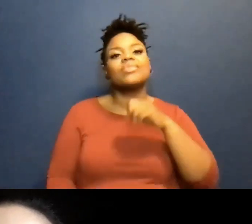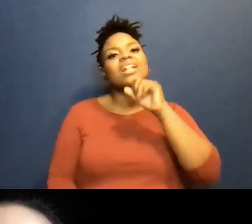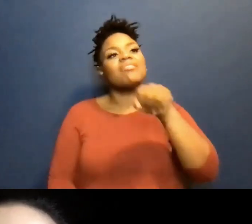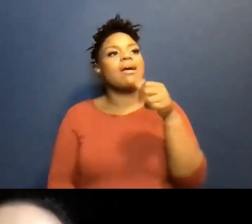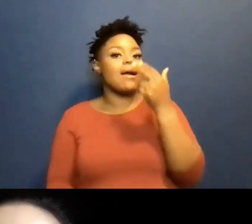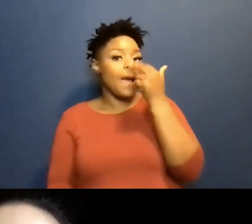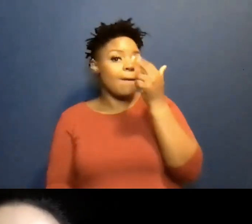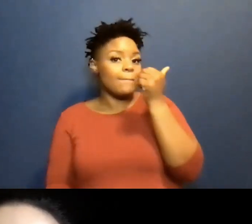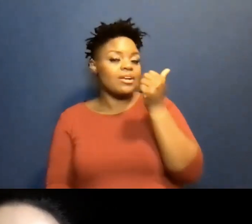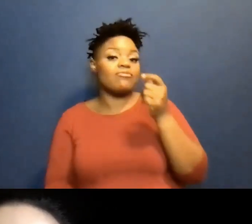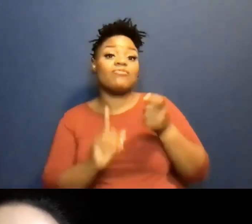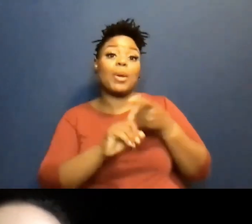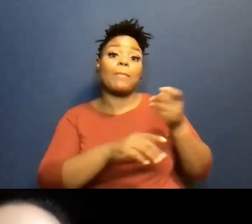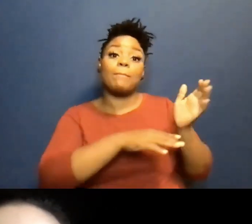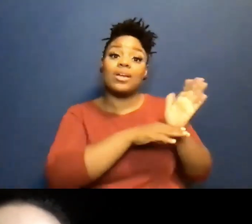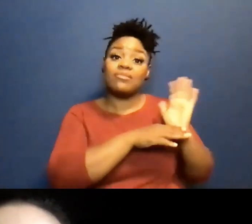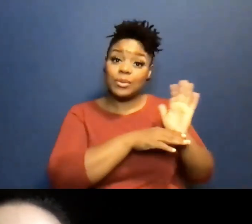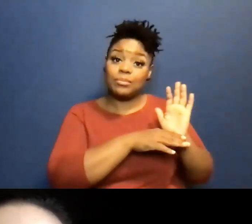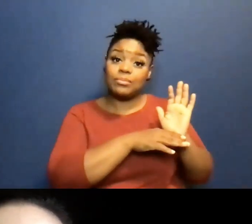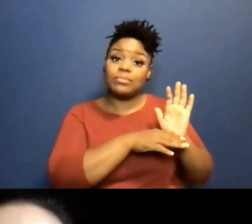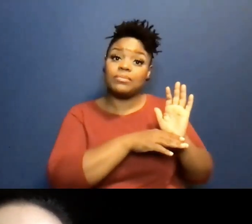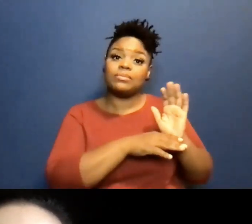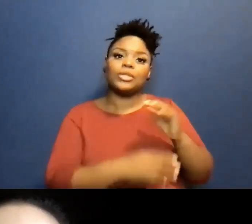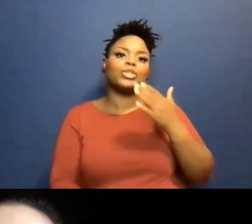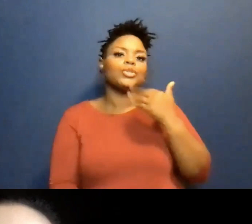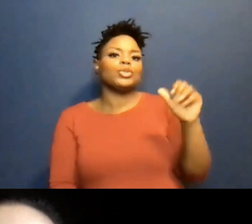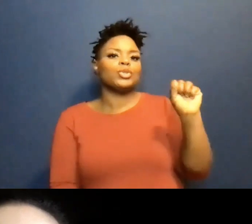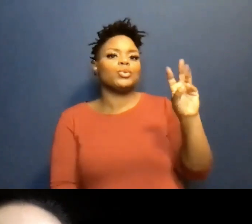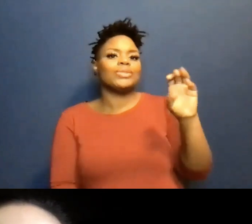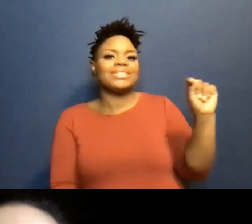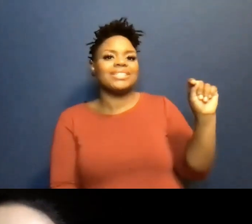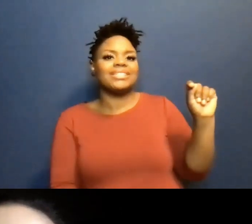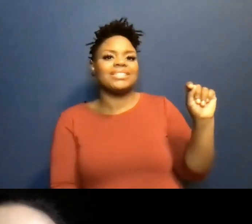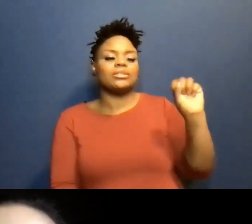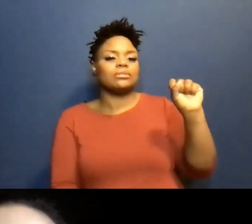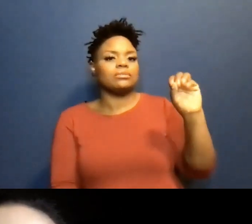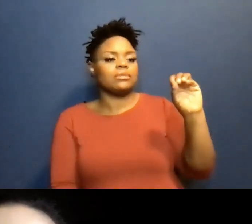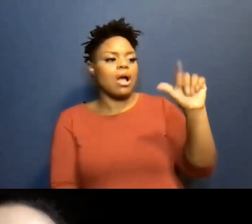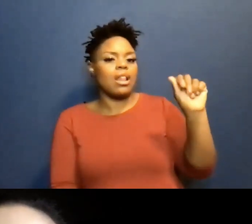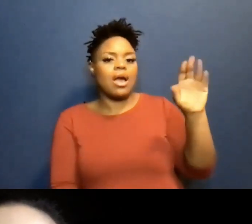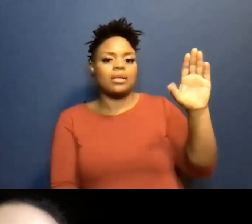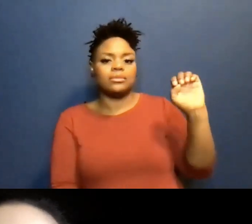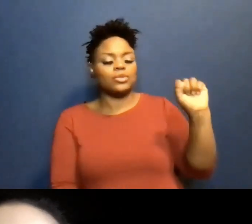that, I don't know if it's a spoiler alert for people, but just the fact that, first of